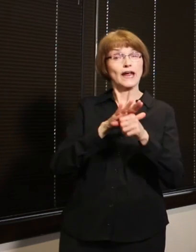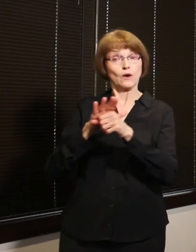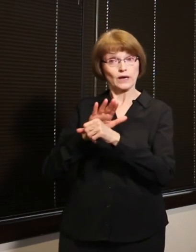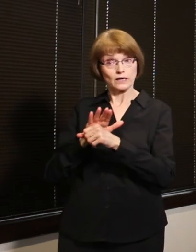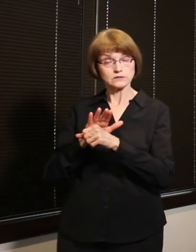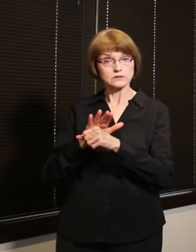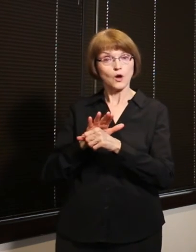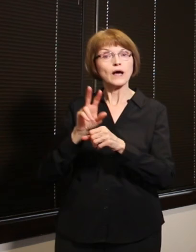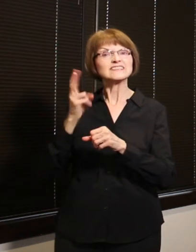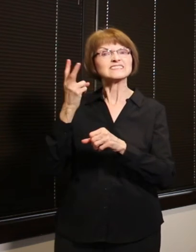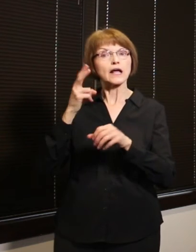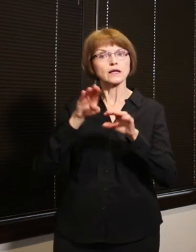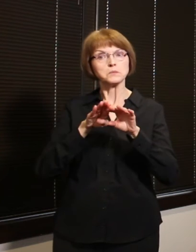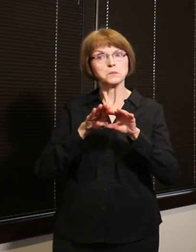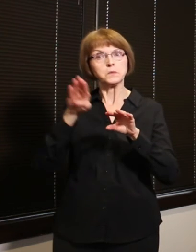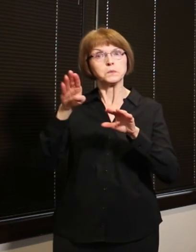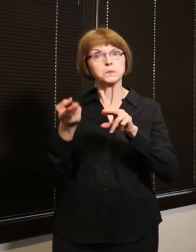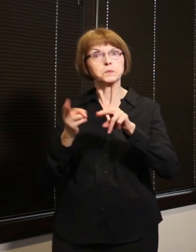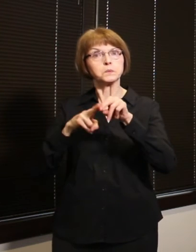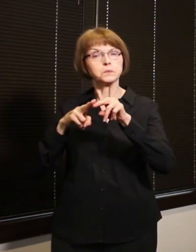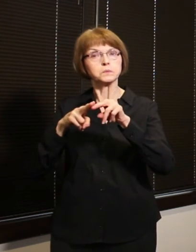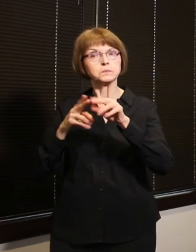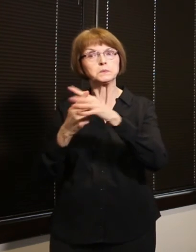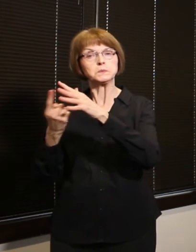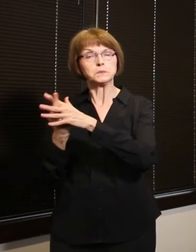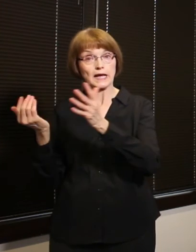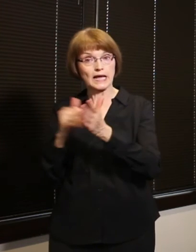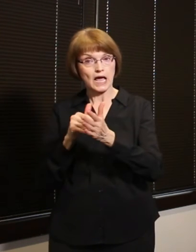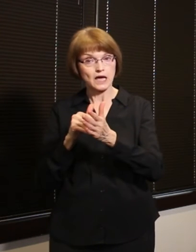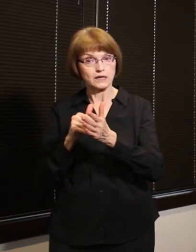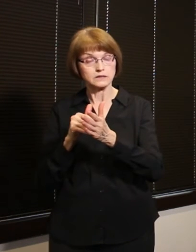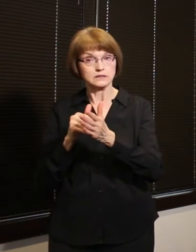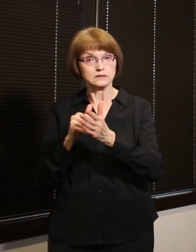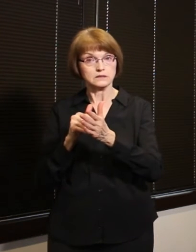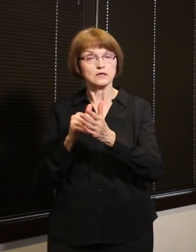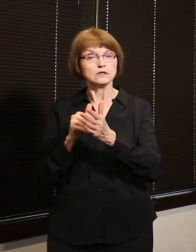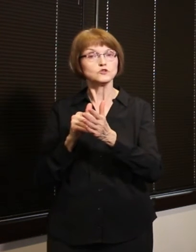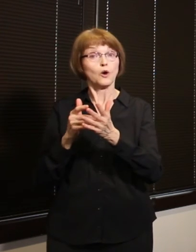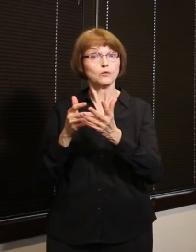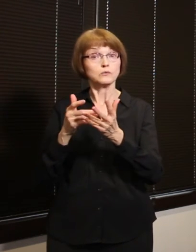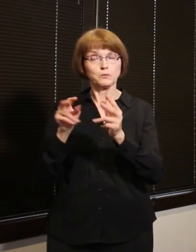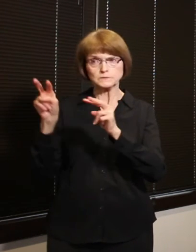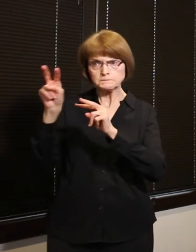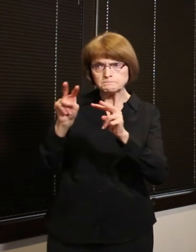lessons do those places offer that our region can and should take into account?